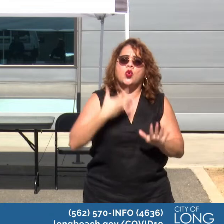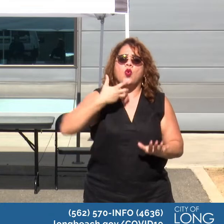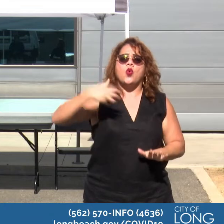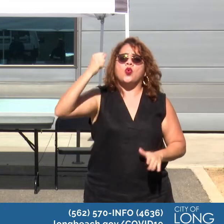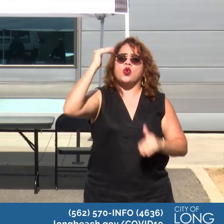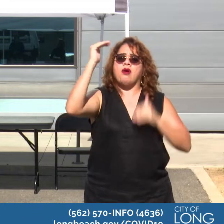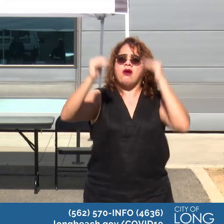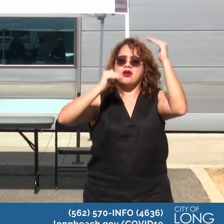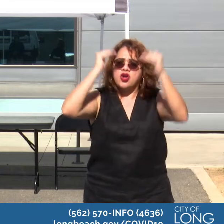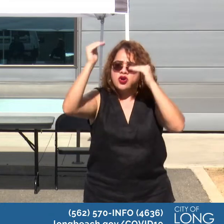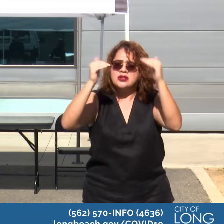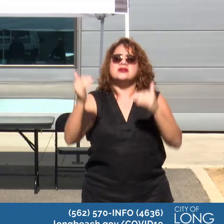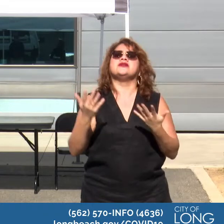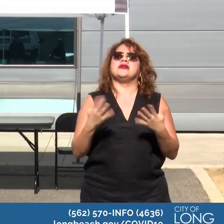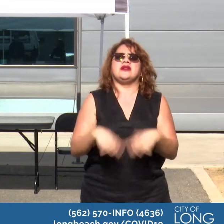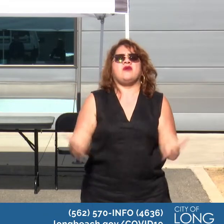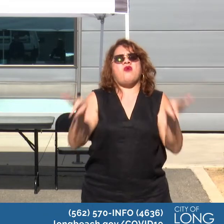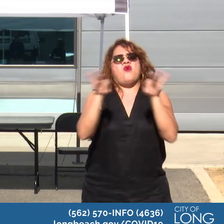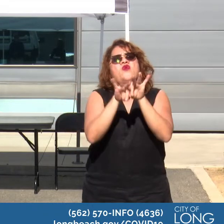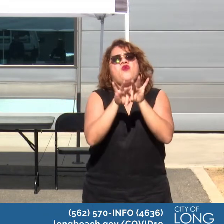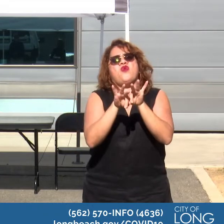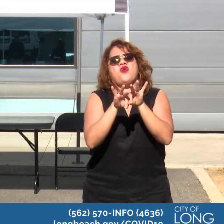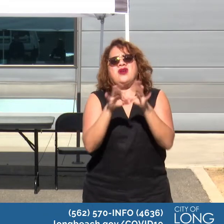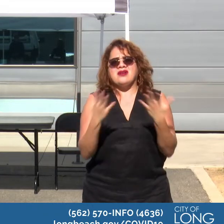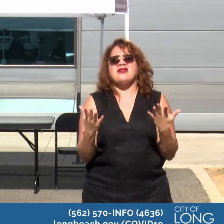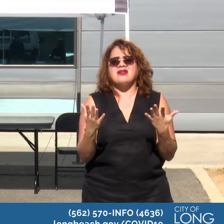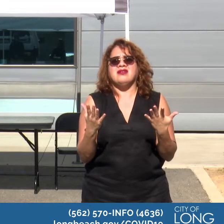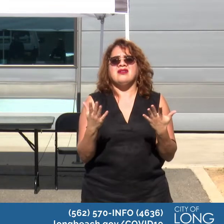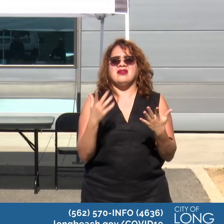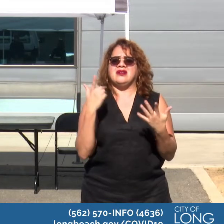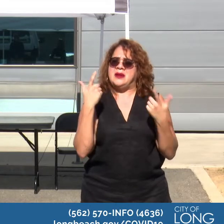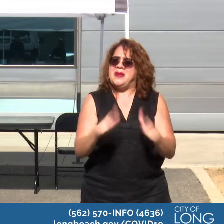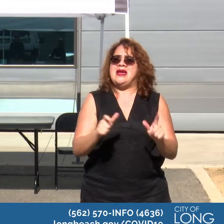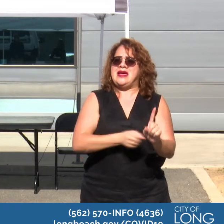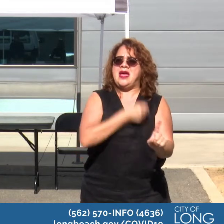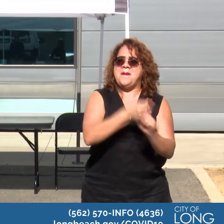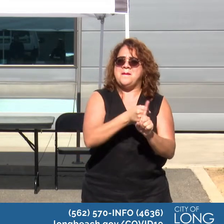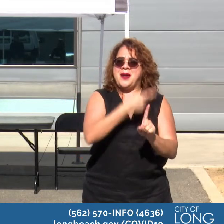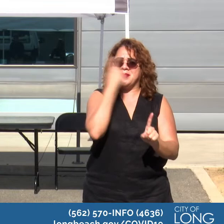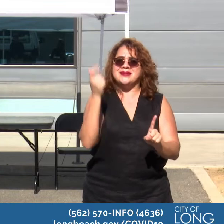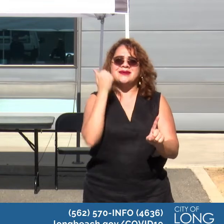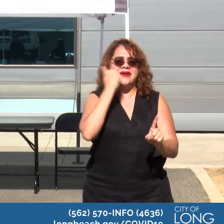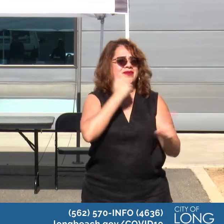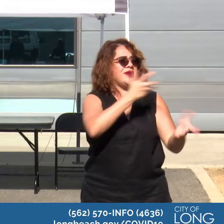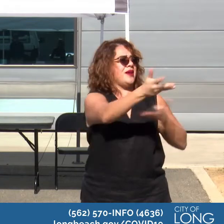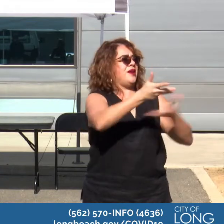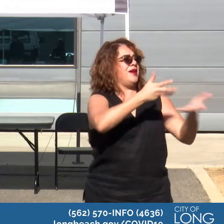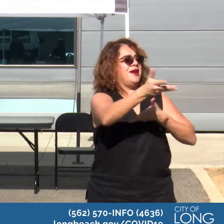have a tremendous and powerful impact. And with that, I'm going to turn it back over to the mayor. Thank you.